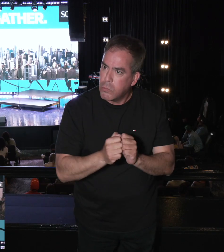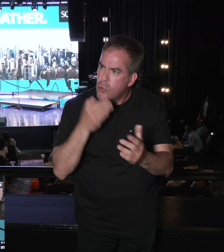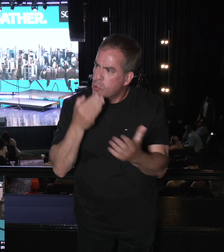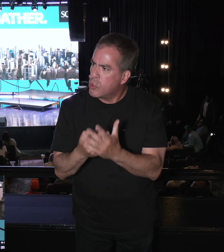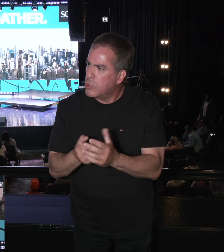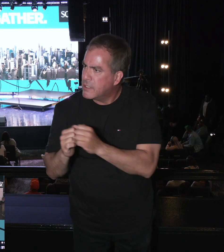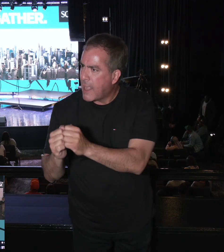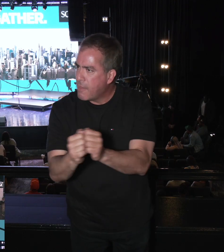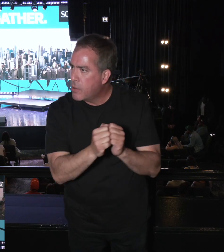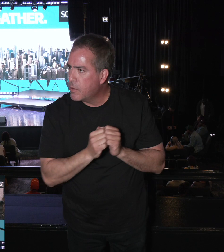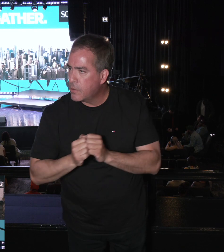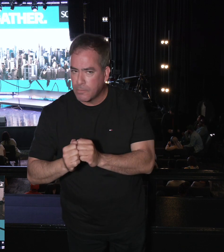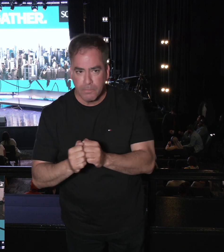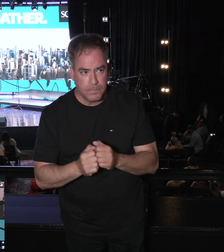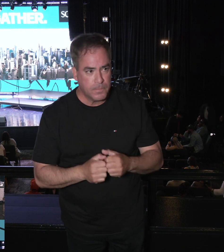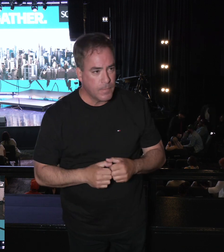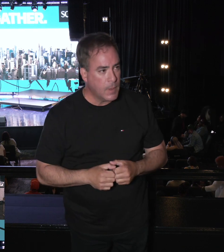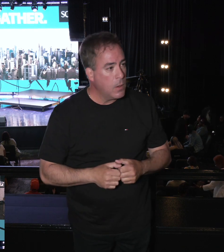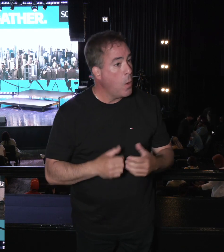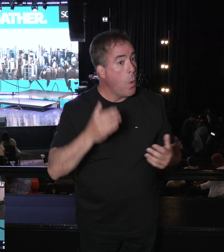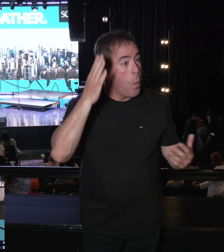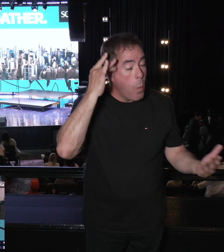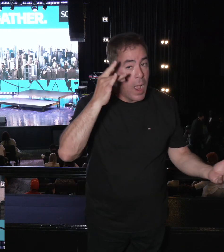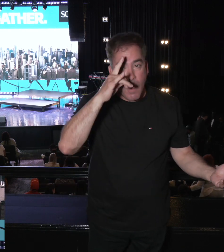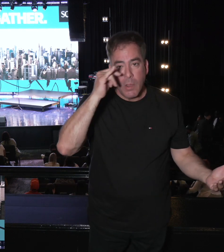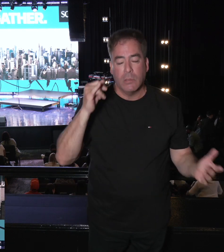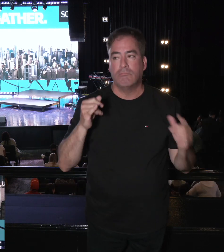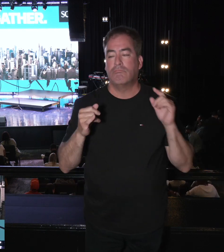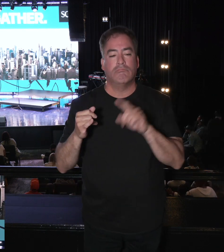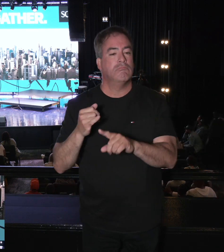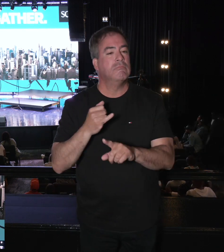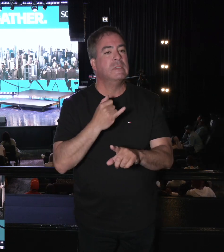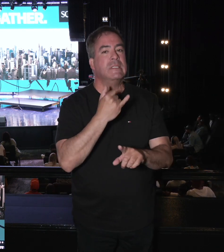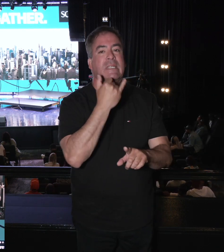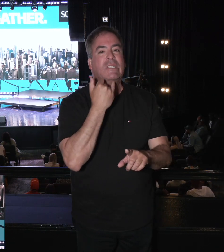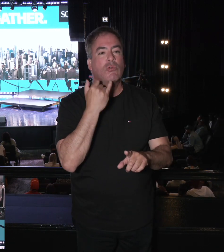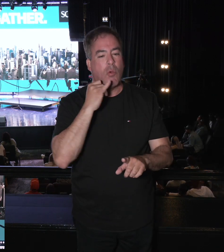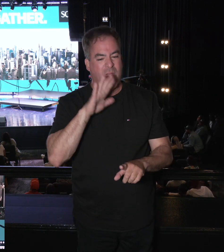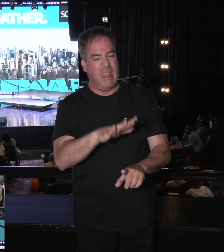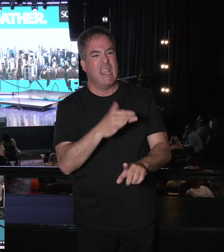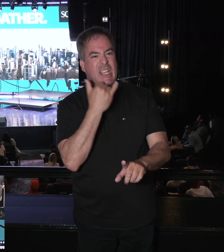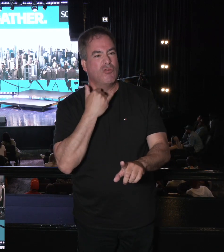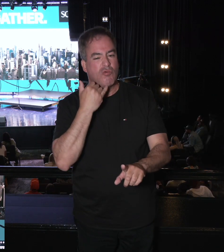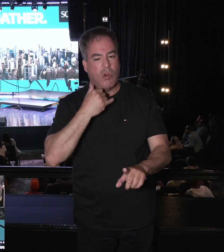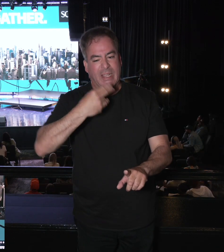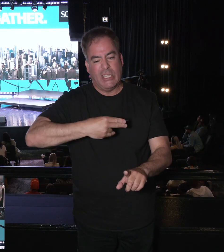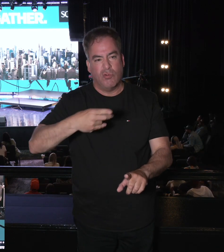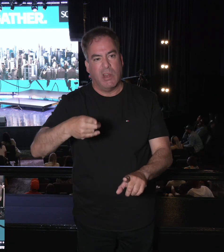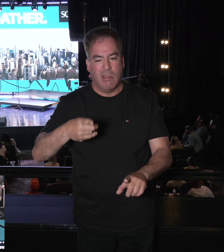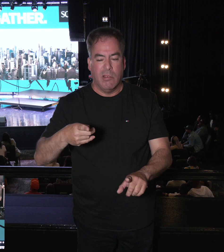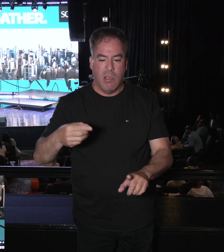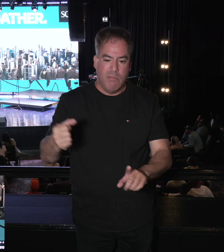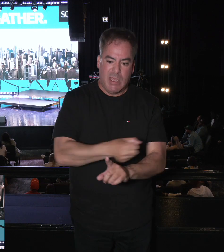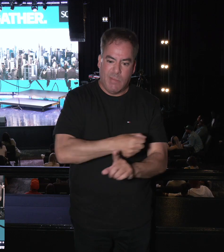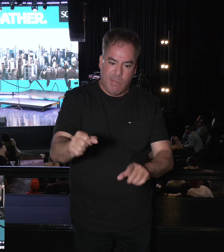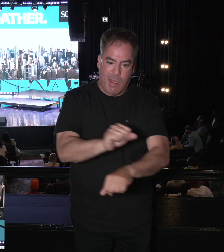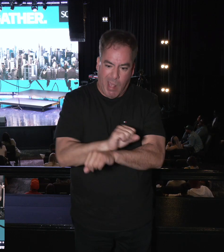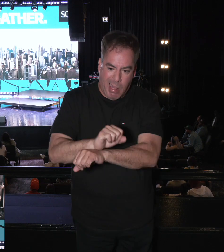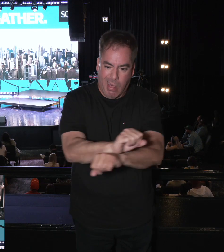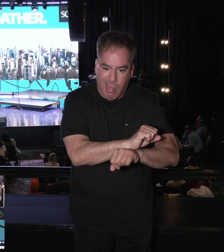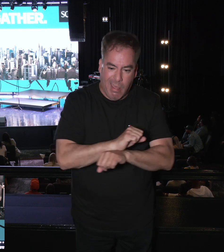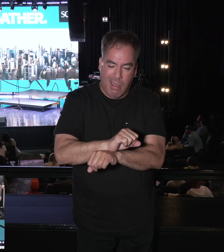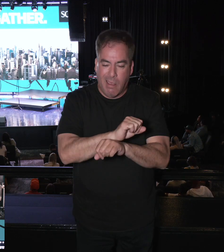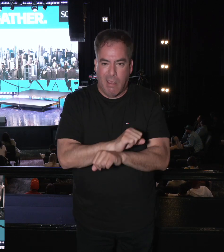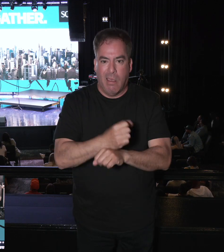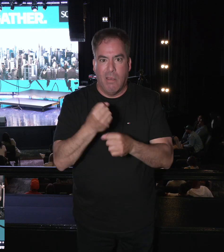together. Yeah. Because of Israel throughout its history being beaten and taken to captivity and beaten and